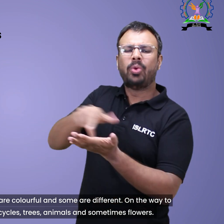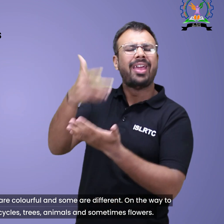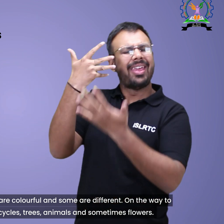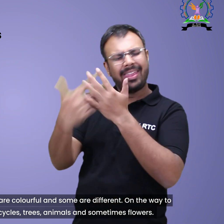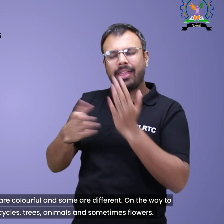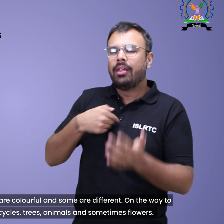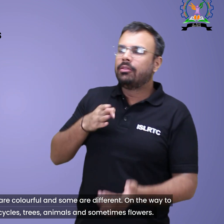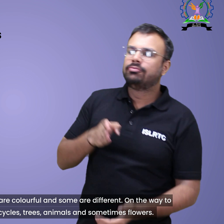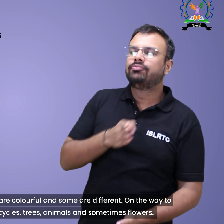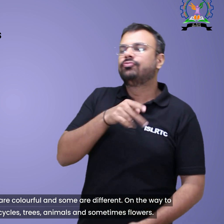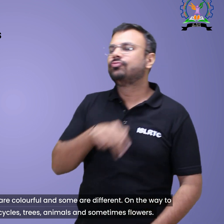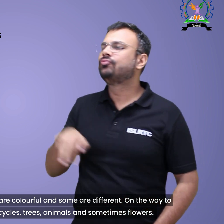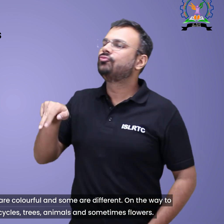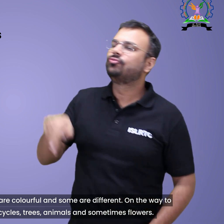flowers.